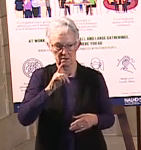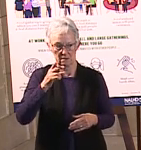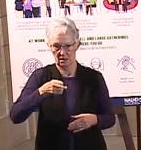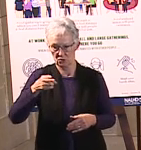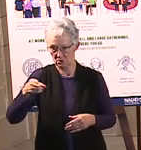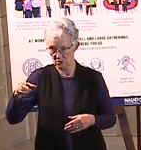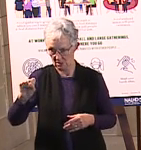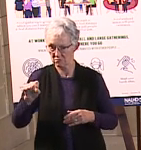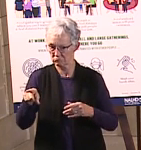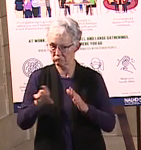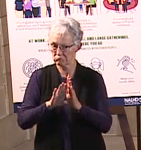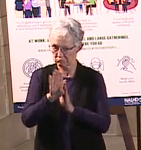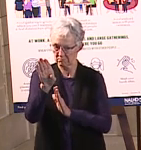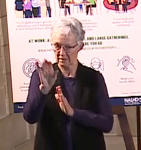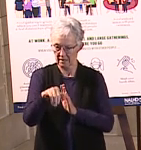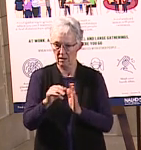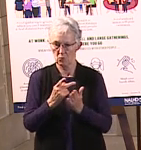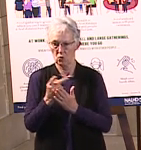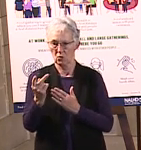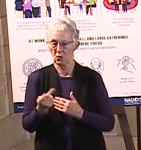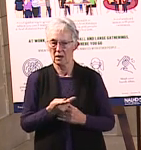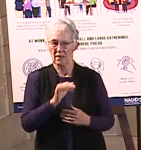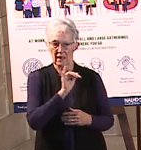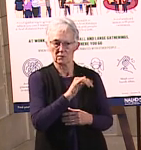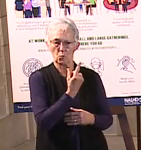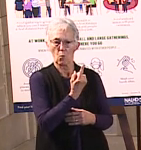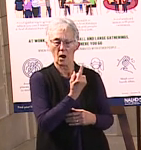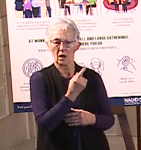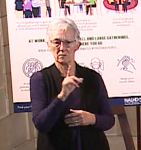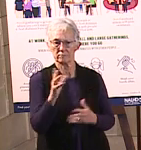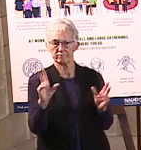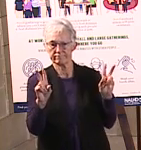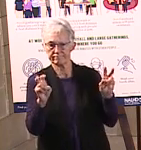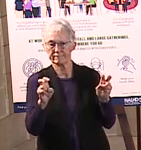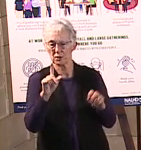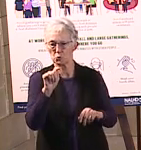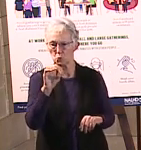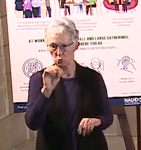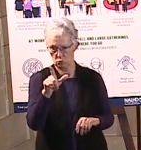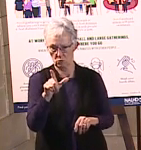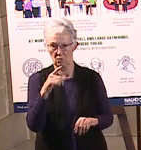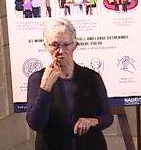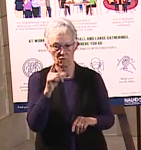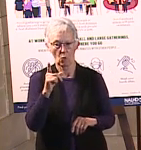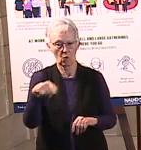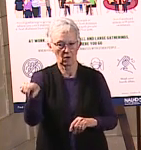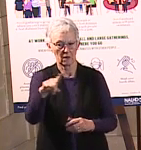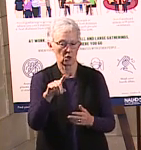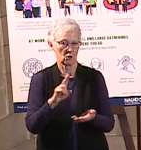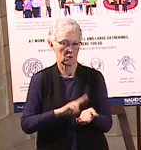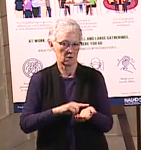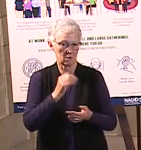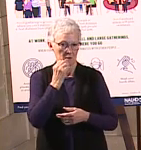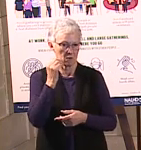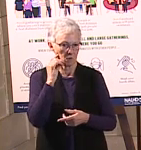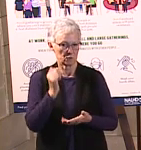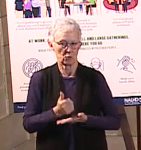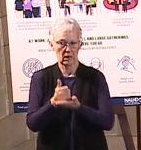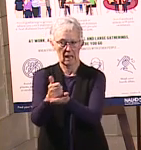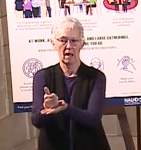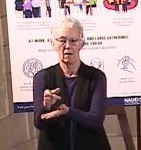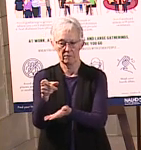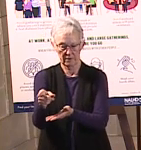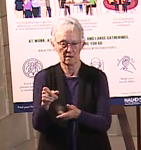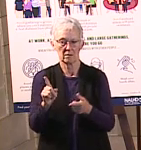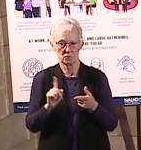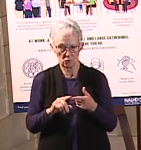develop that is a tool in the toolkit that long-term care may utilize in helping to